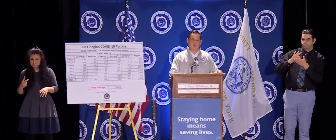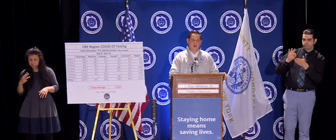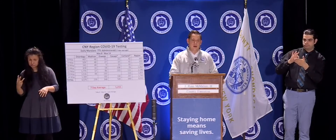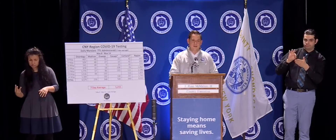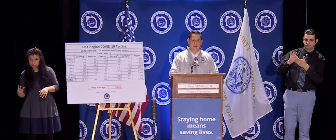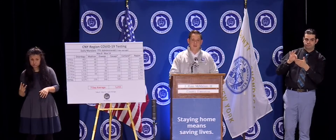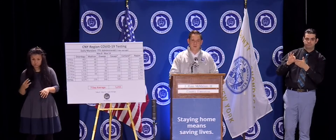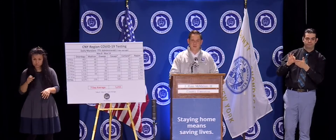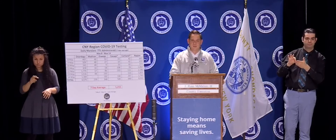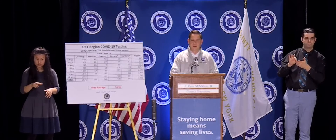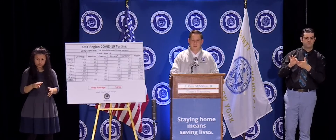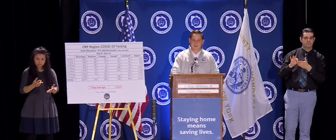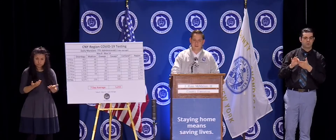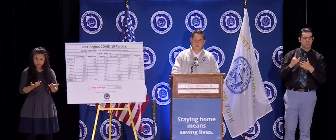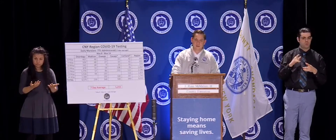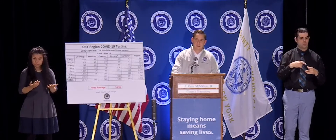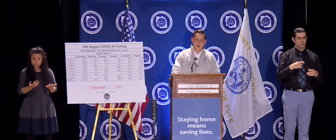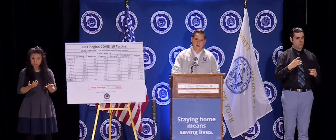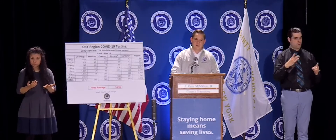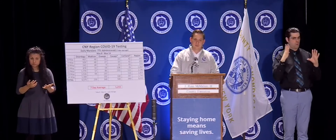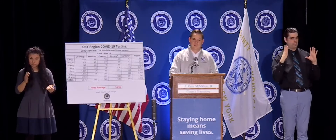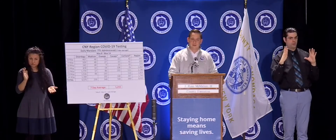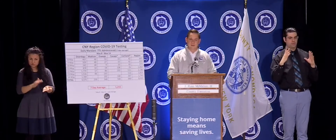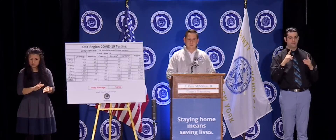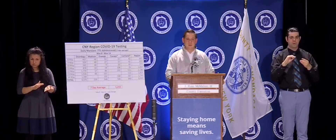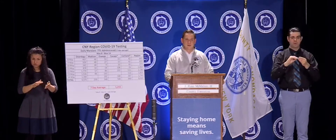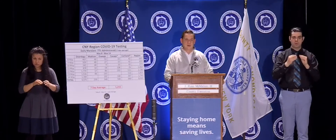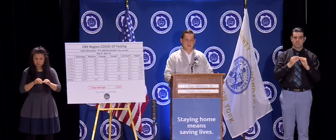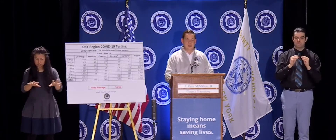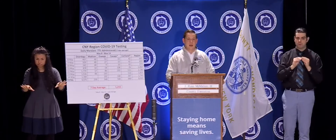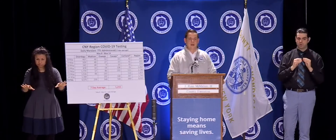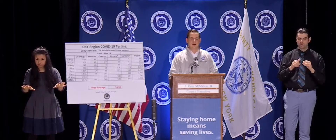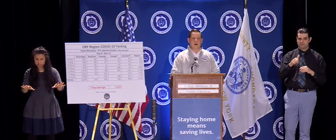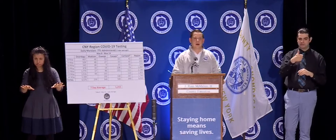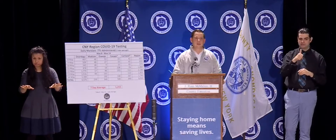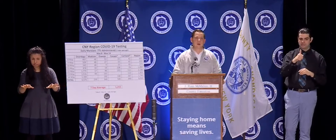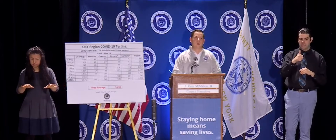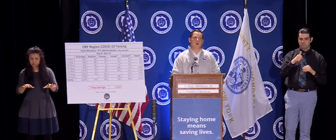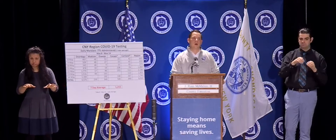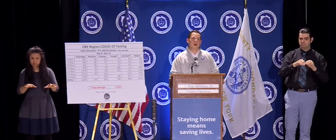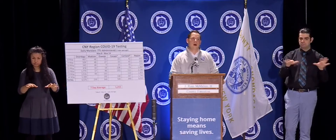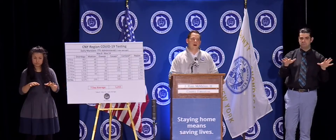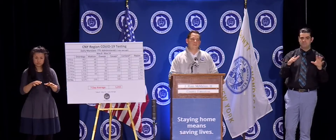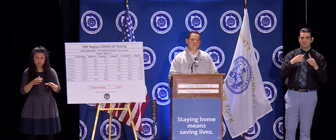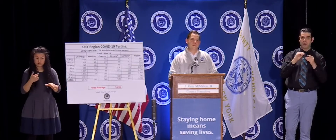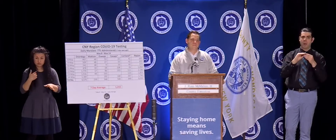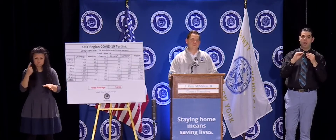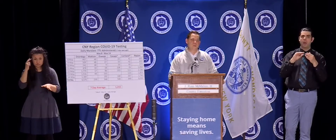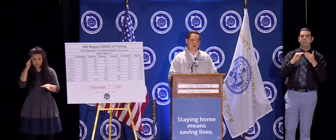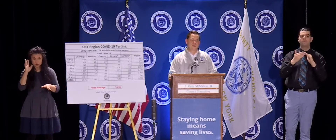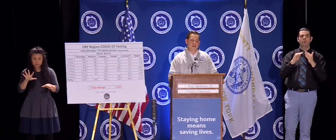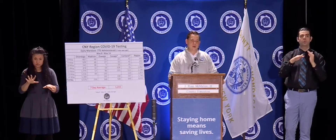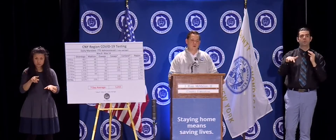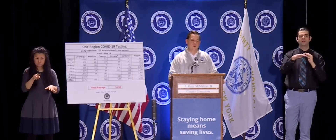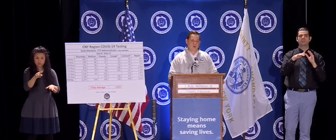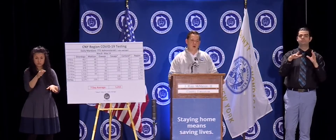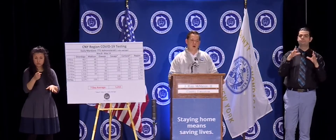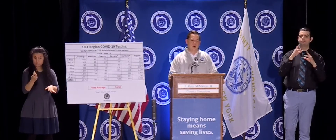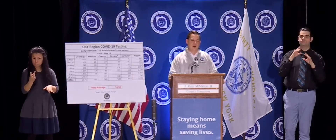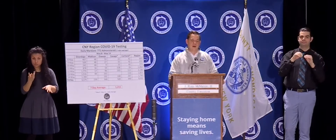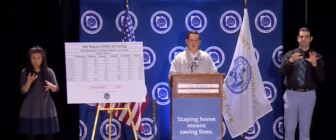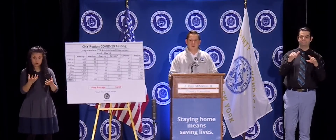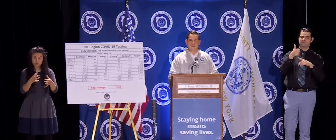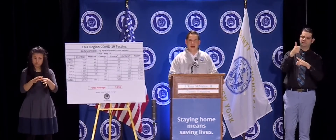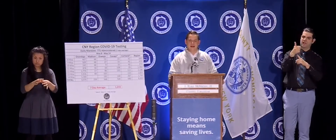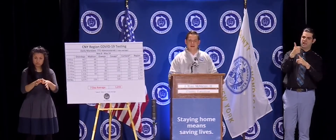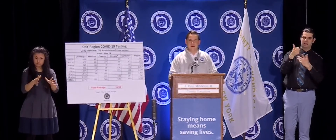strong. 10 community spread cases. That's a nice day. So I think